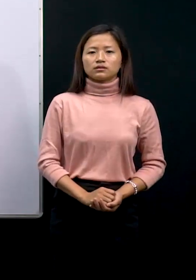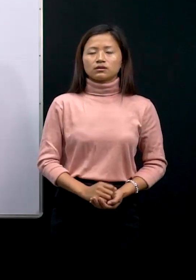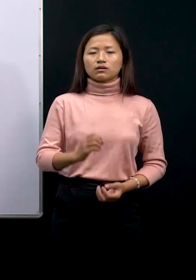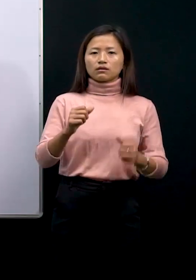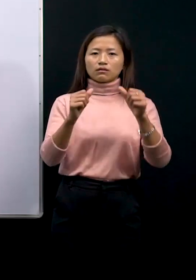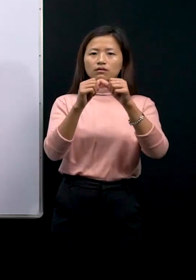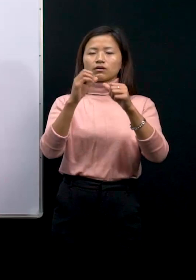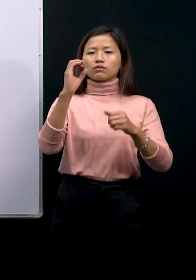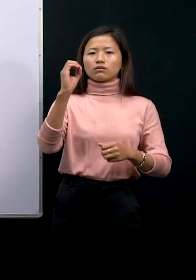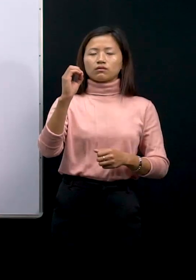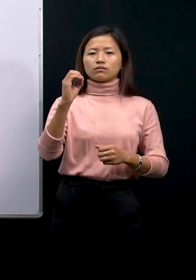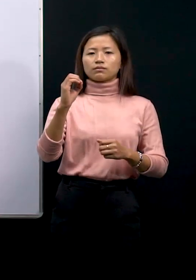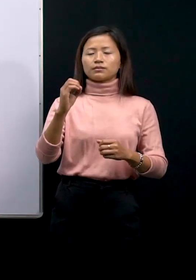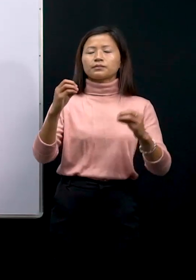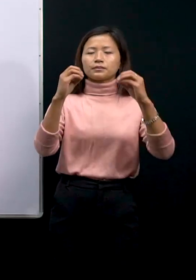AOB,